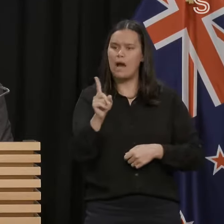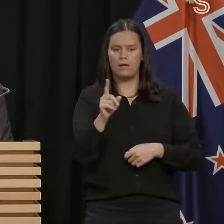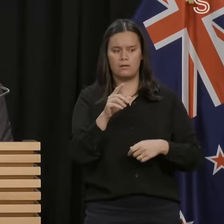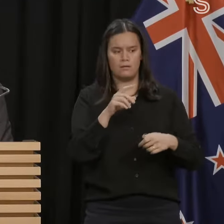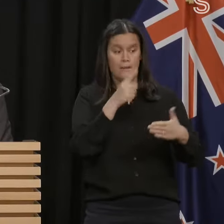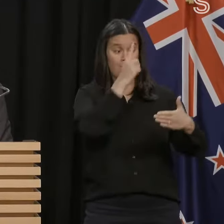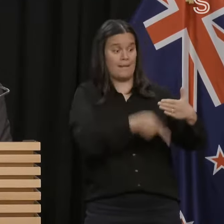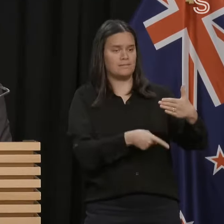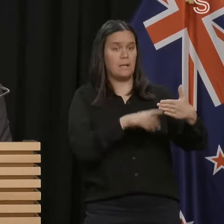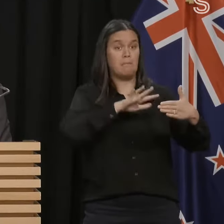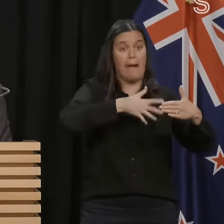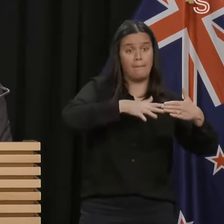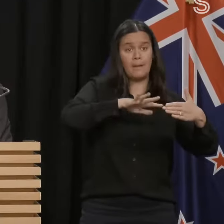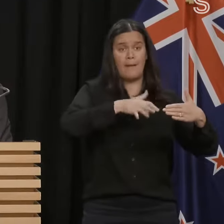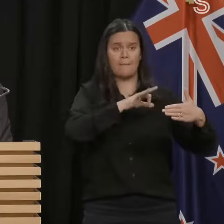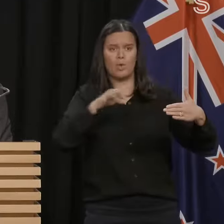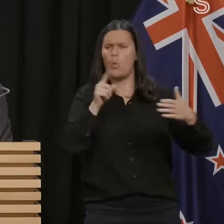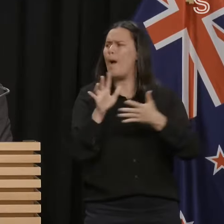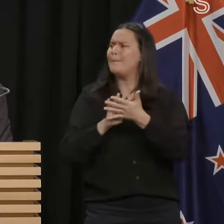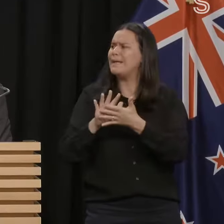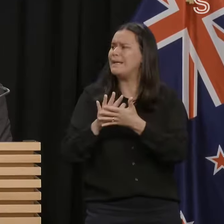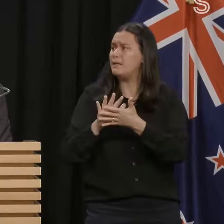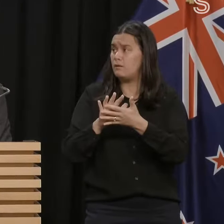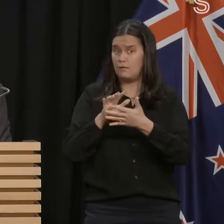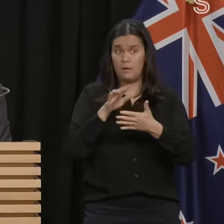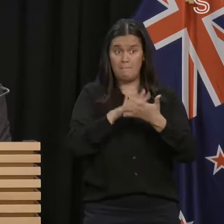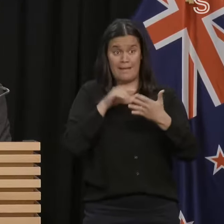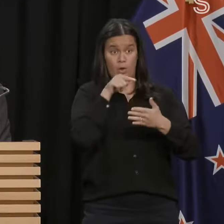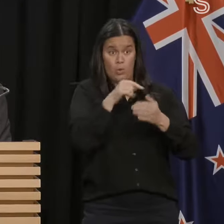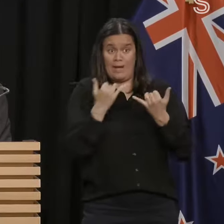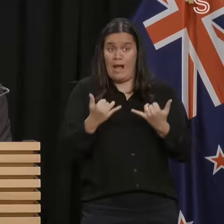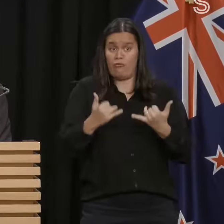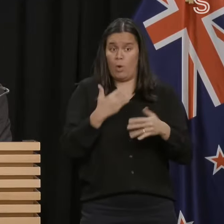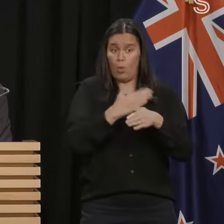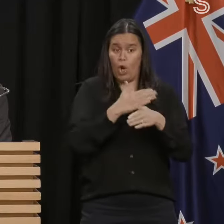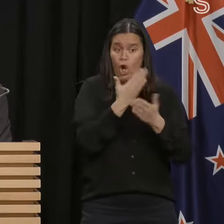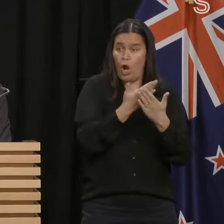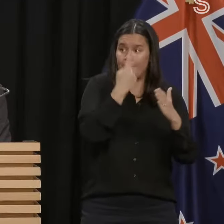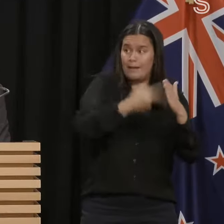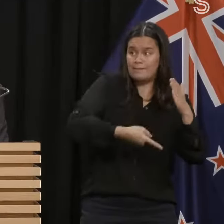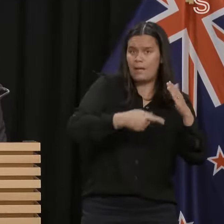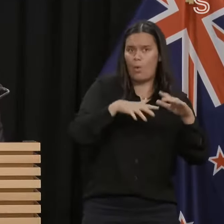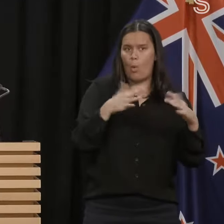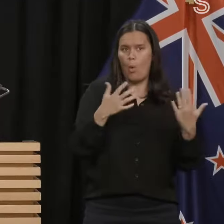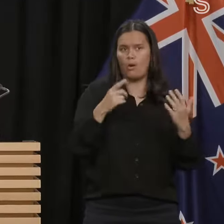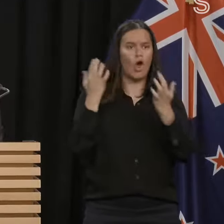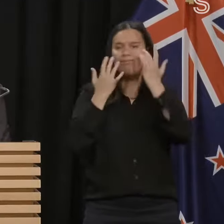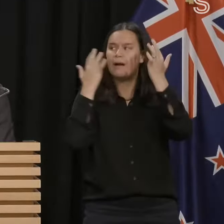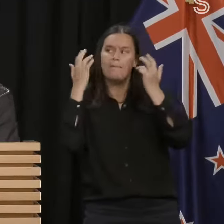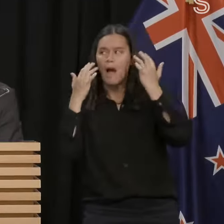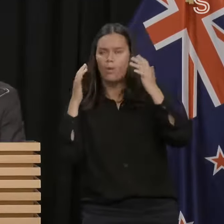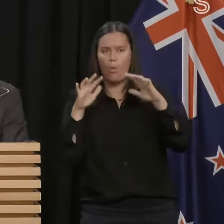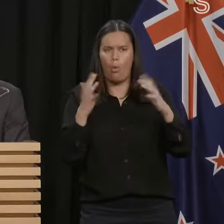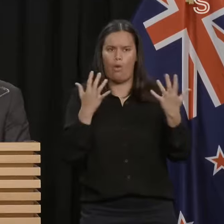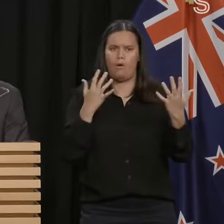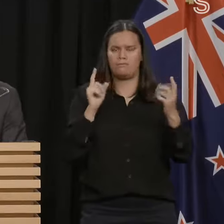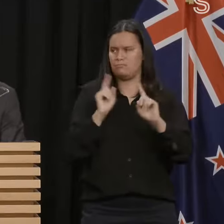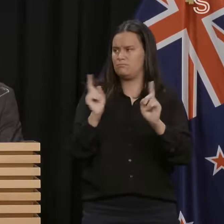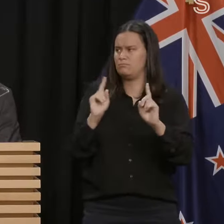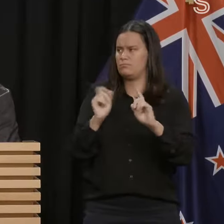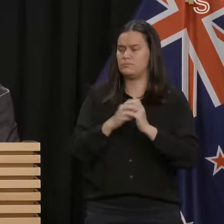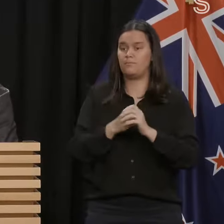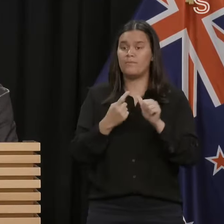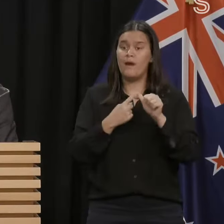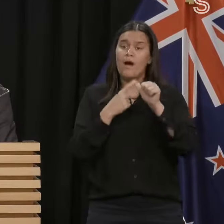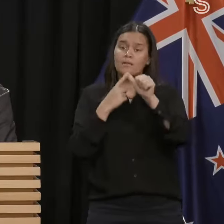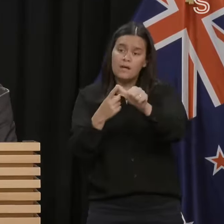it active work in progress? Are you flagging it in the future? I mean, what status does it have? I think you would need to go back through